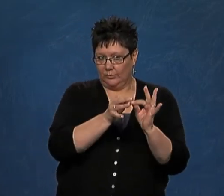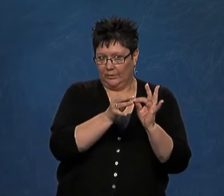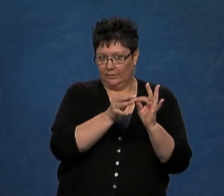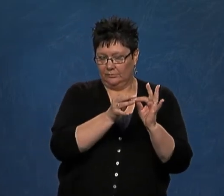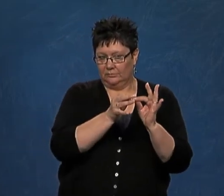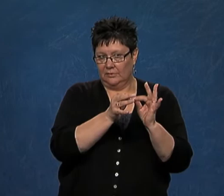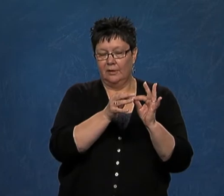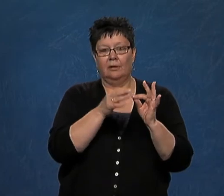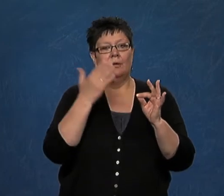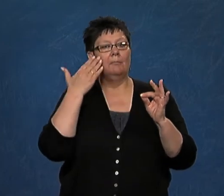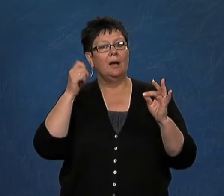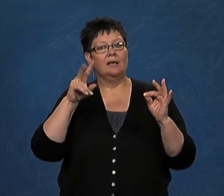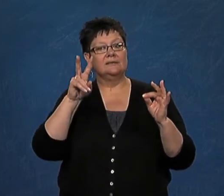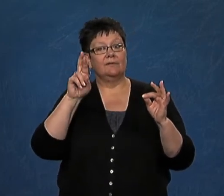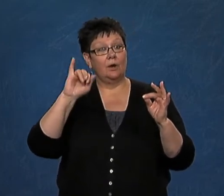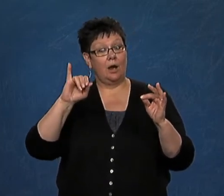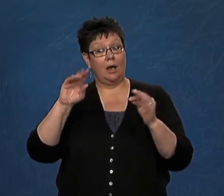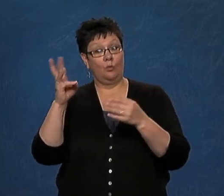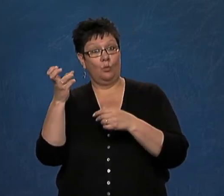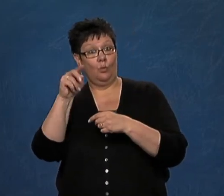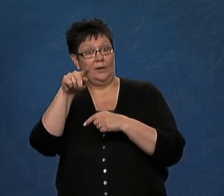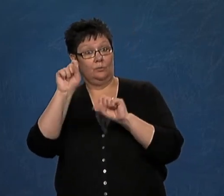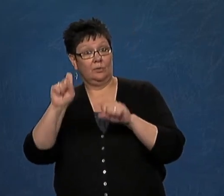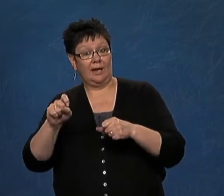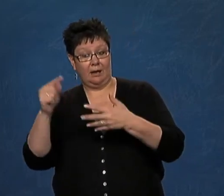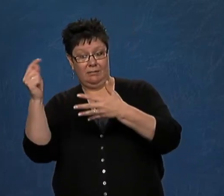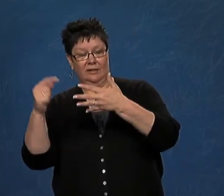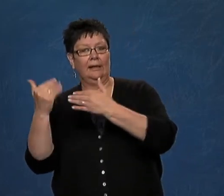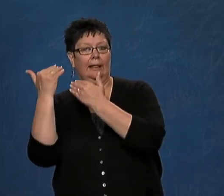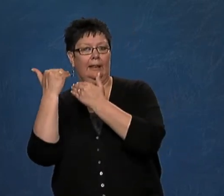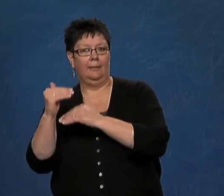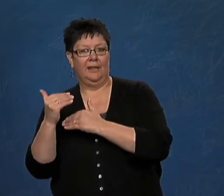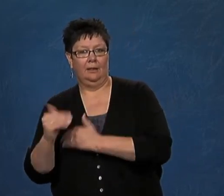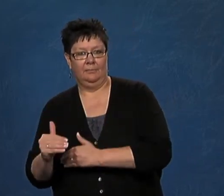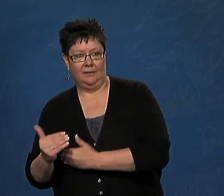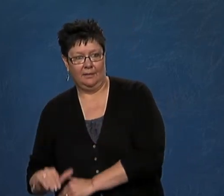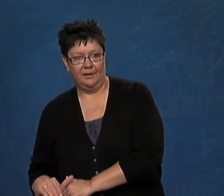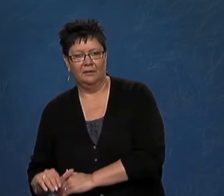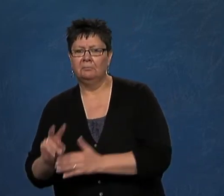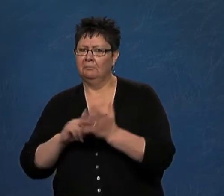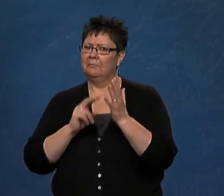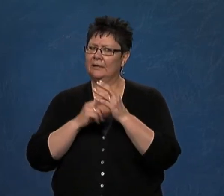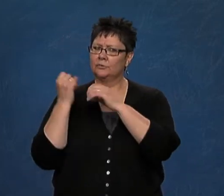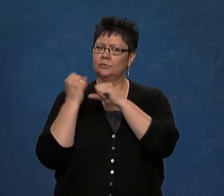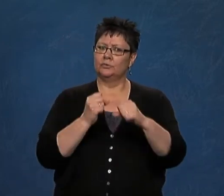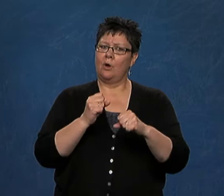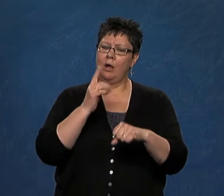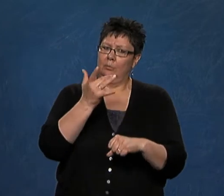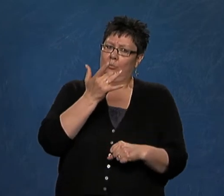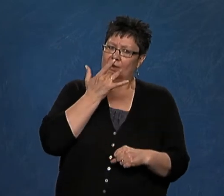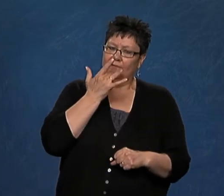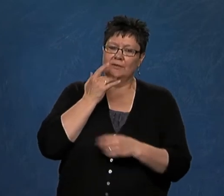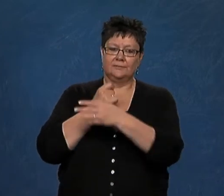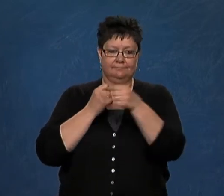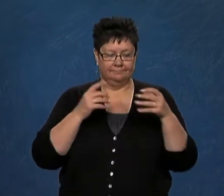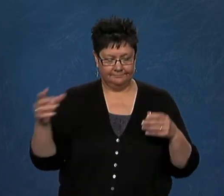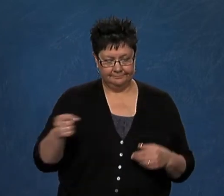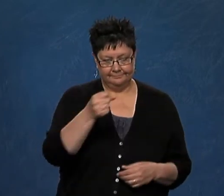prefer having a live interpreter, because when you're using VRI, you can only use it for limited situations, but they